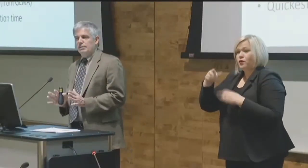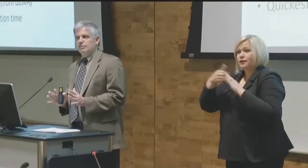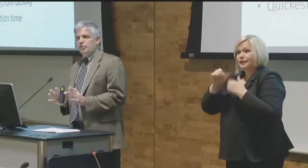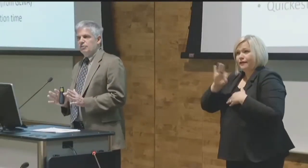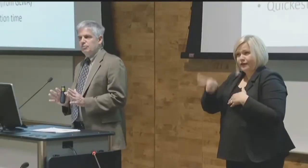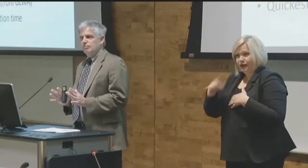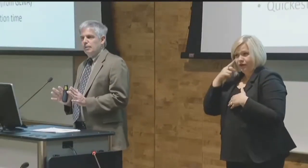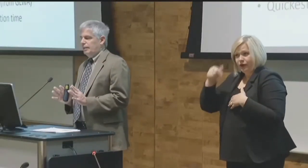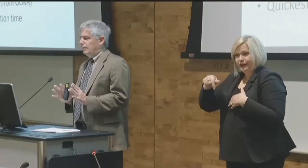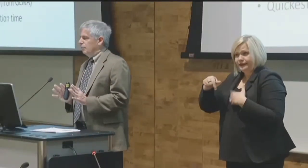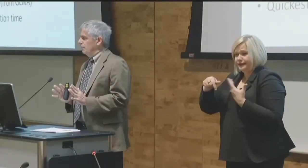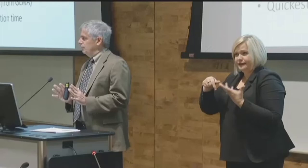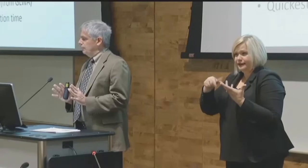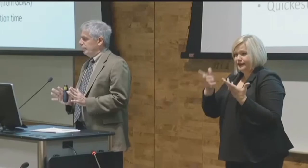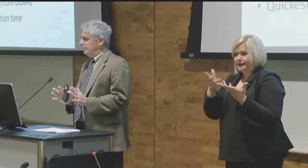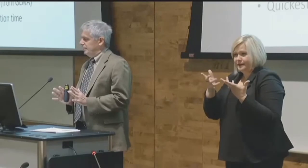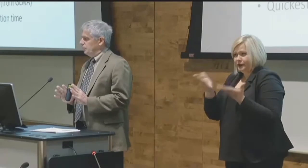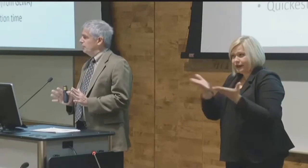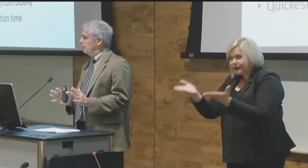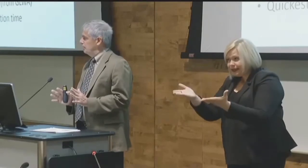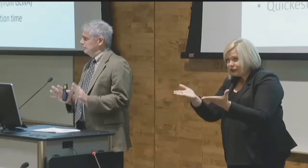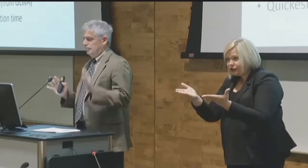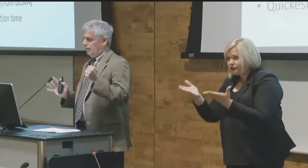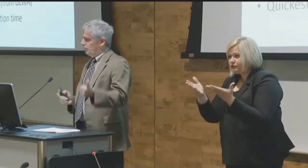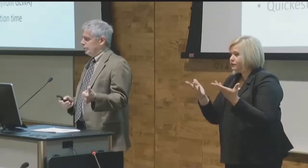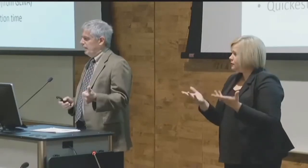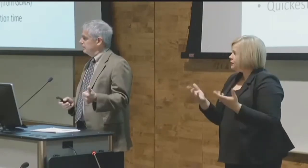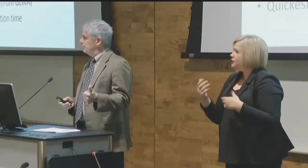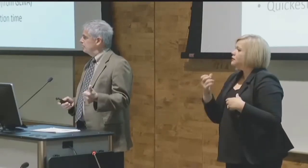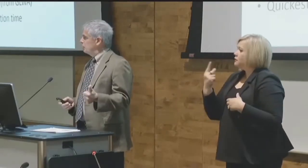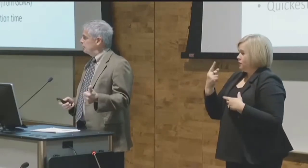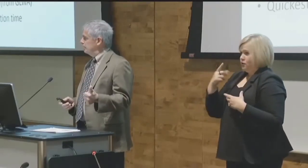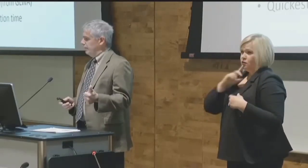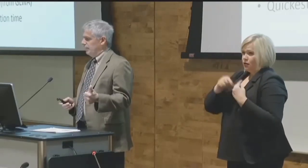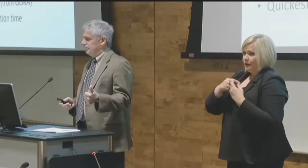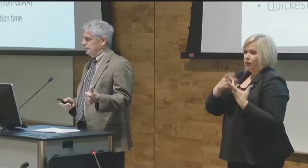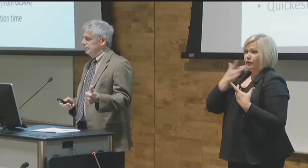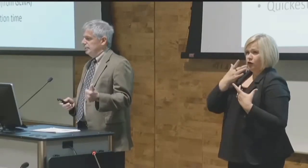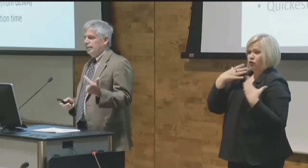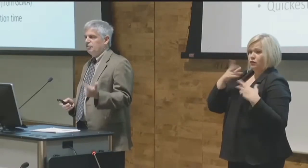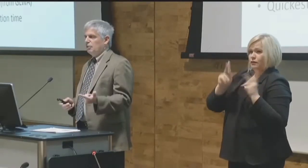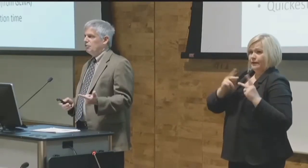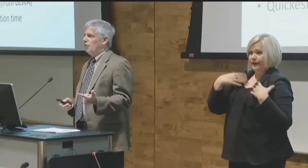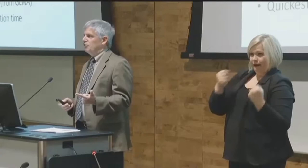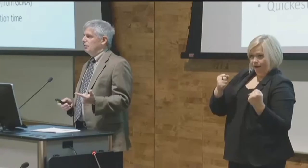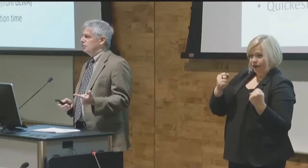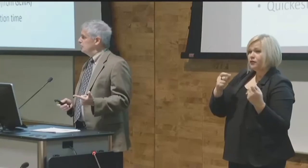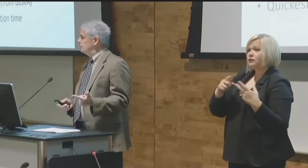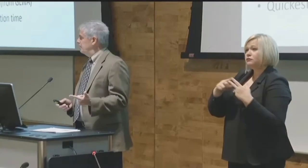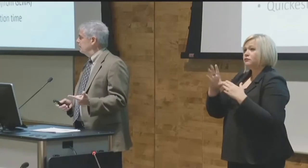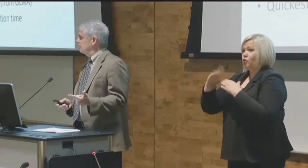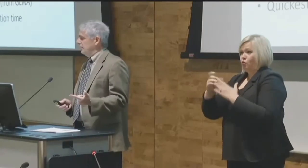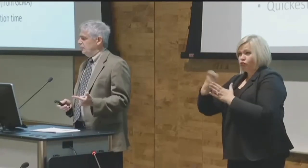city of Flint for this recommendation with a number of them. We talked about the preferred public health option. It is the lowest cost